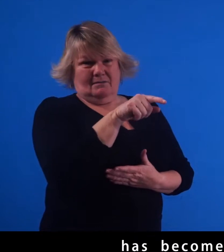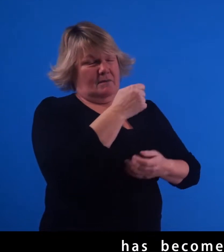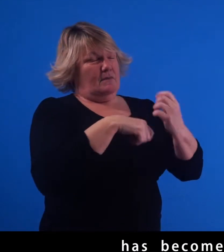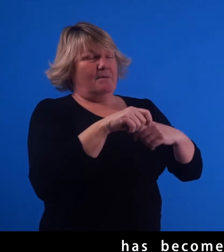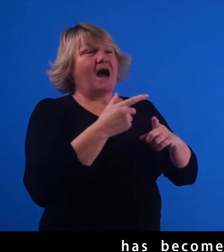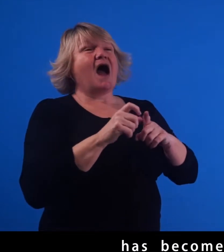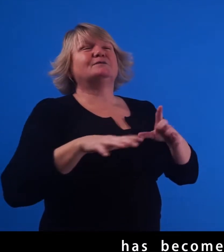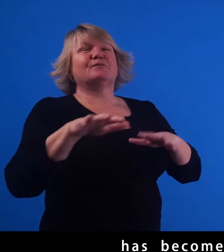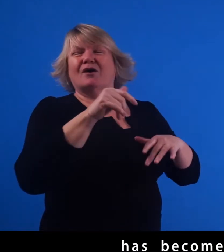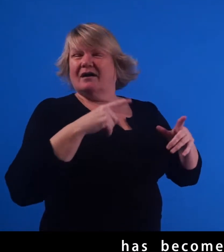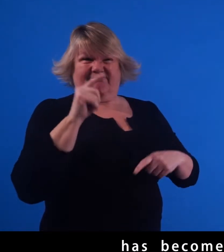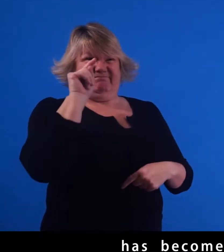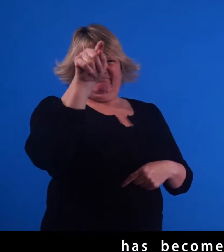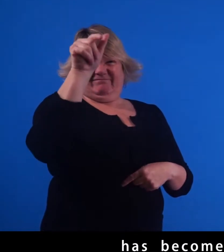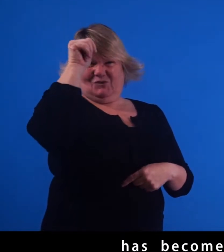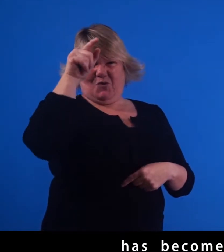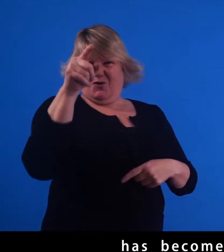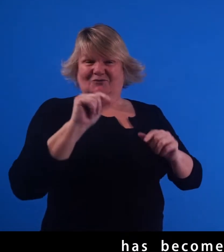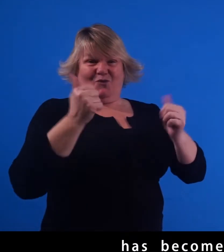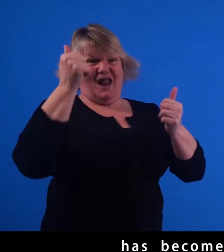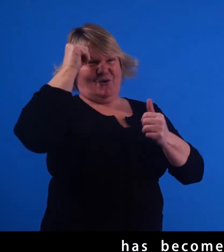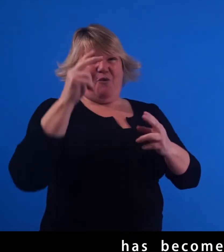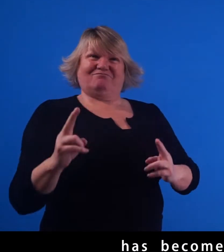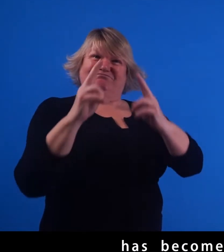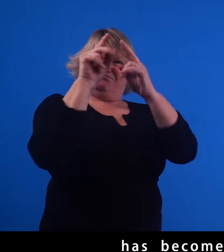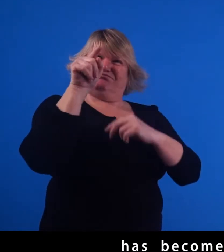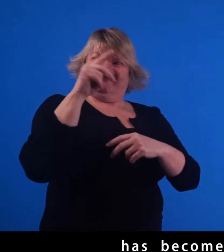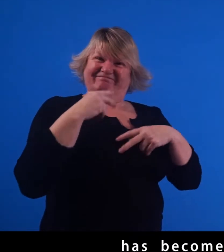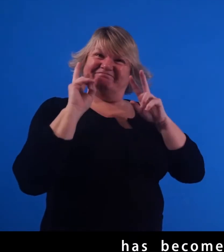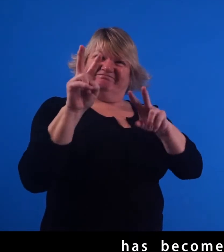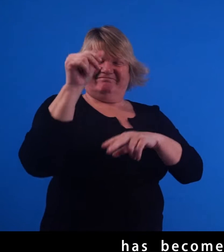has become an iconic feature of Edinburgh's landscape.